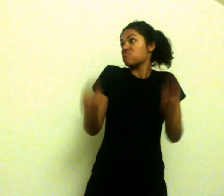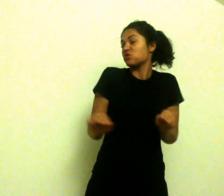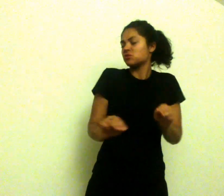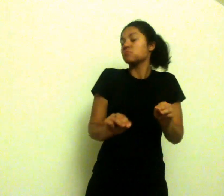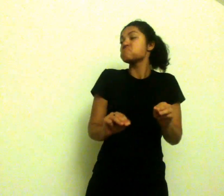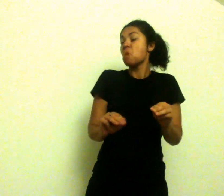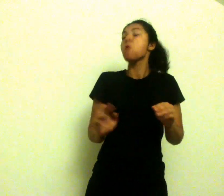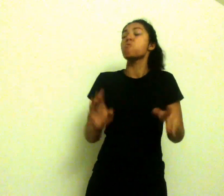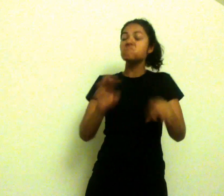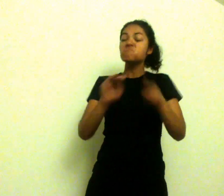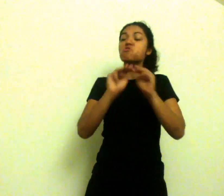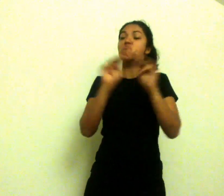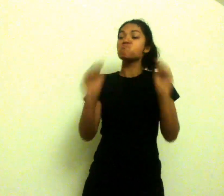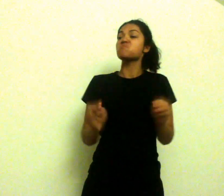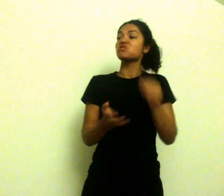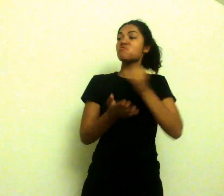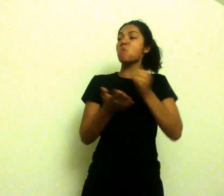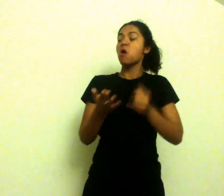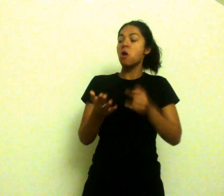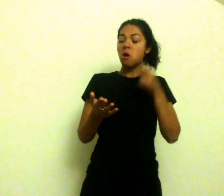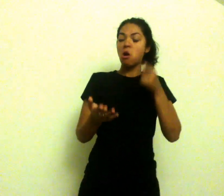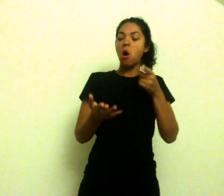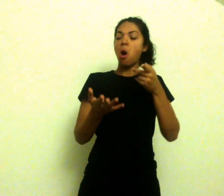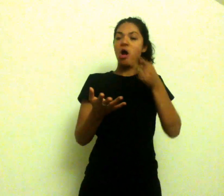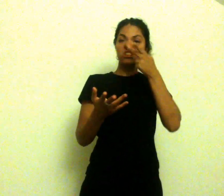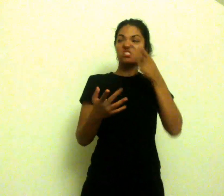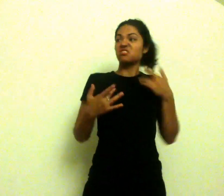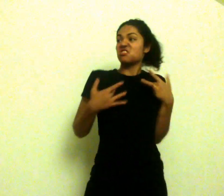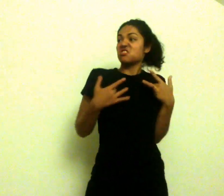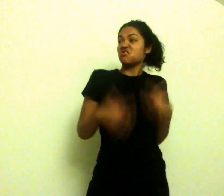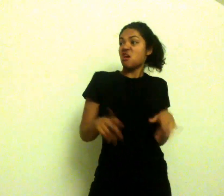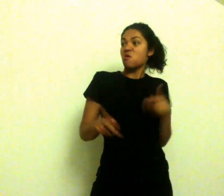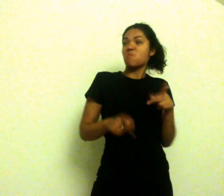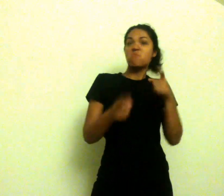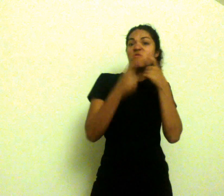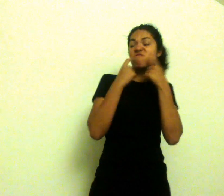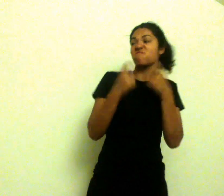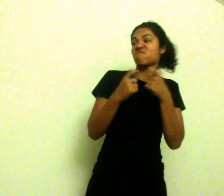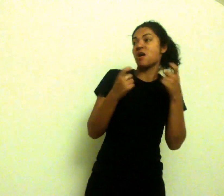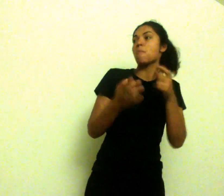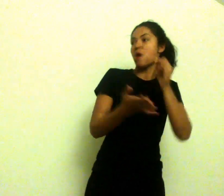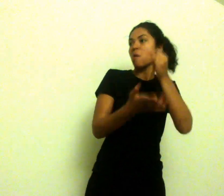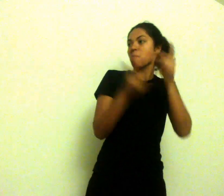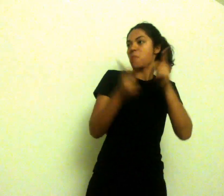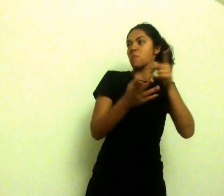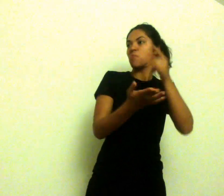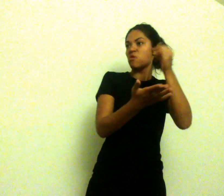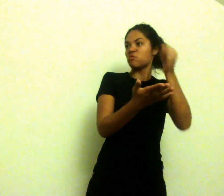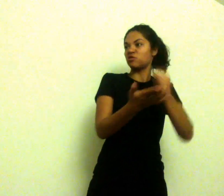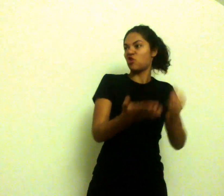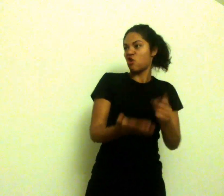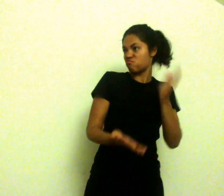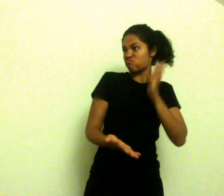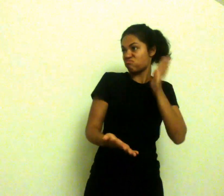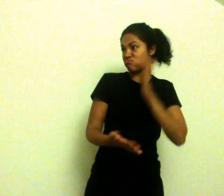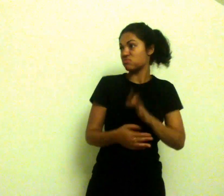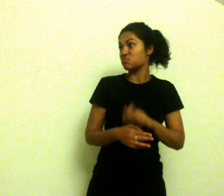art? Yes. Have you ever paid to go into a gallery where the paintings by the grand masters where there are paintings of disrobed or